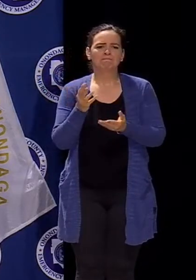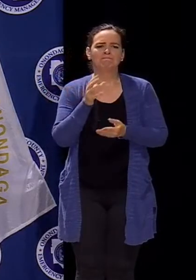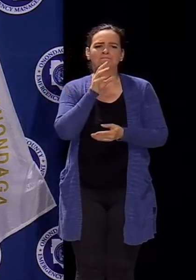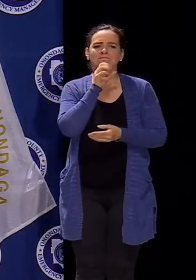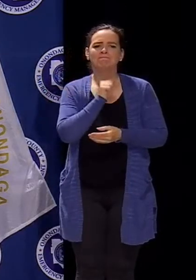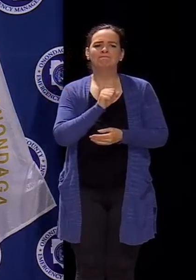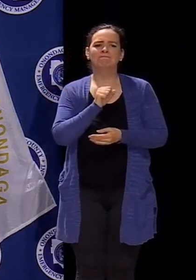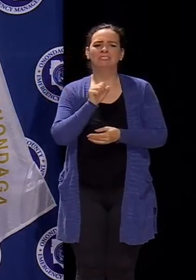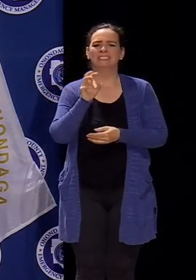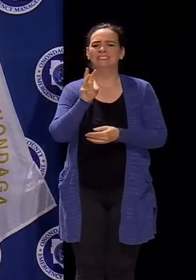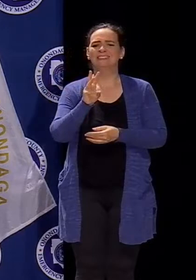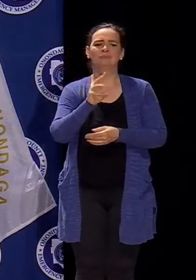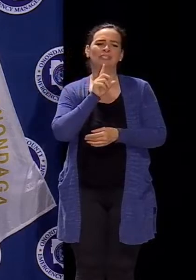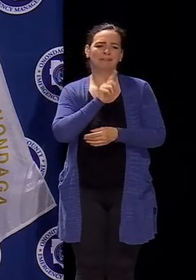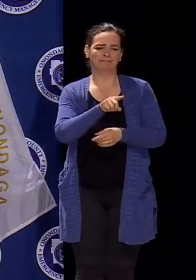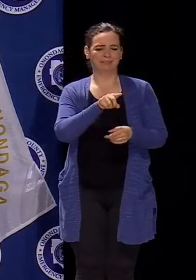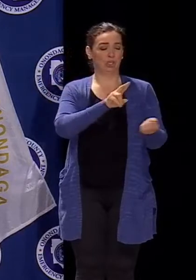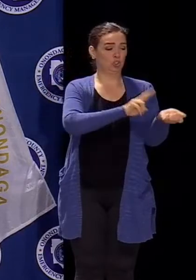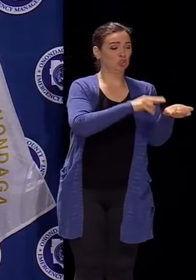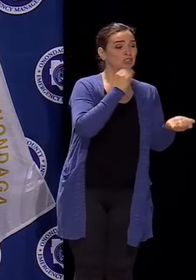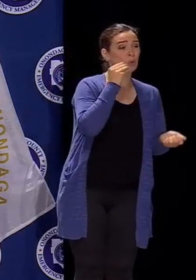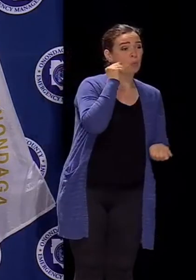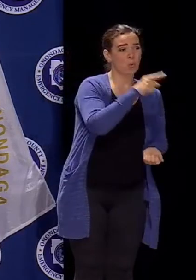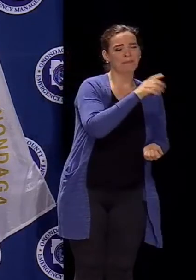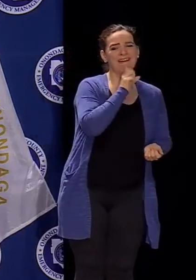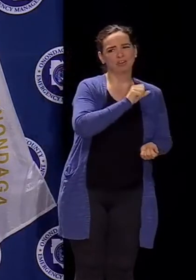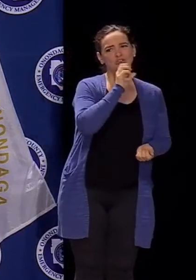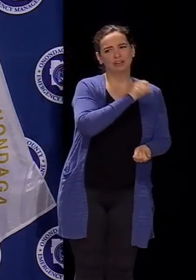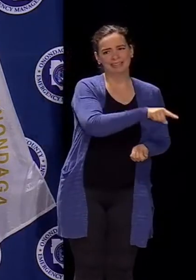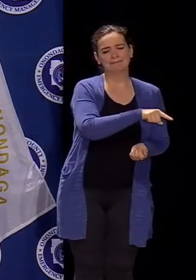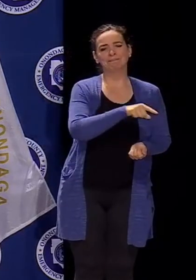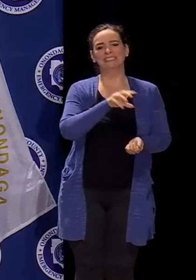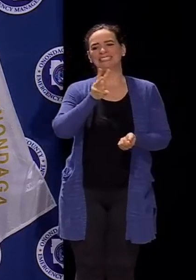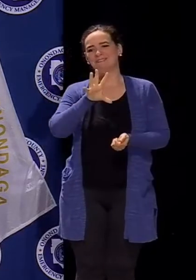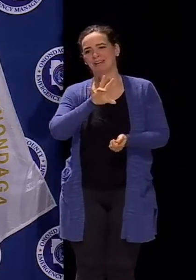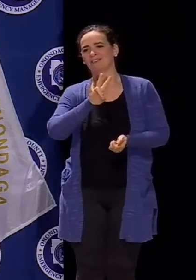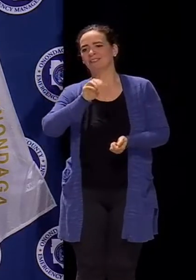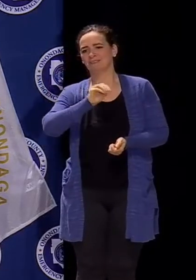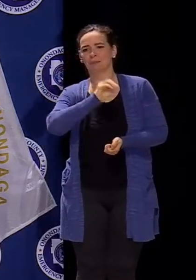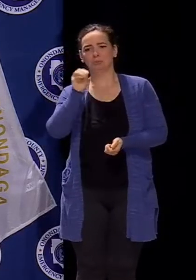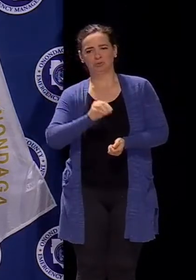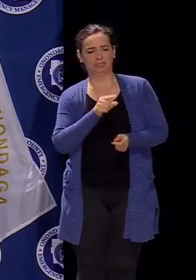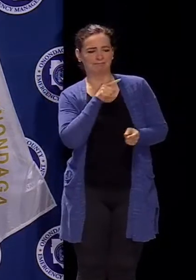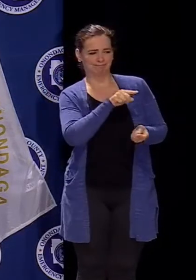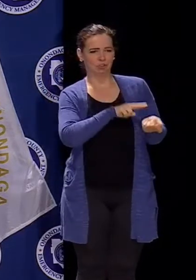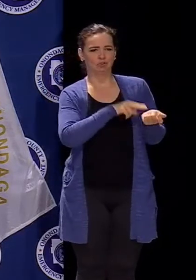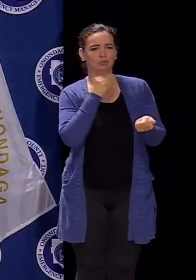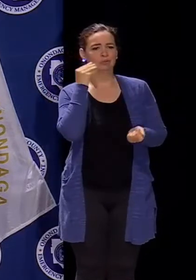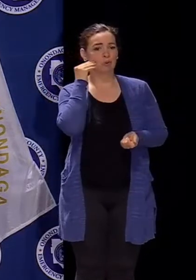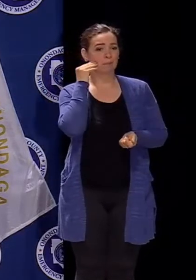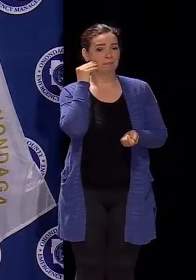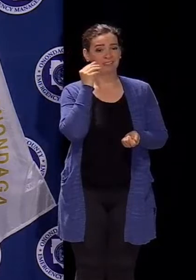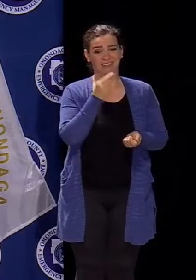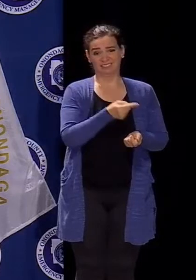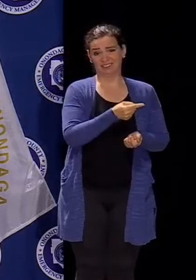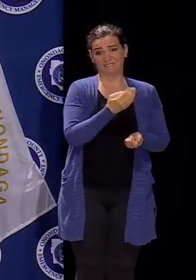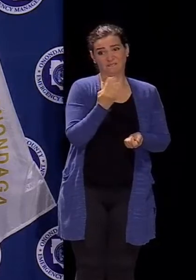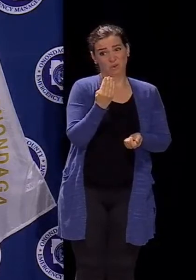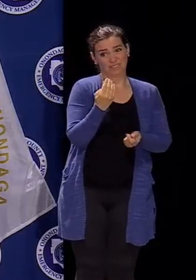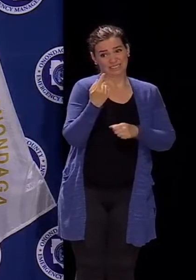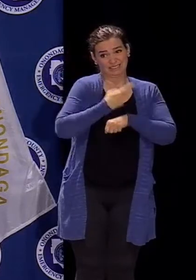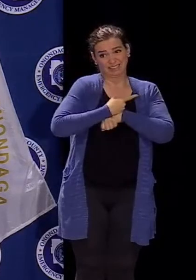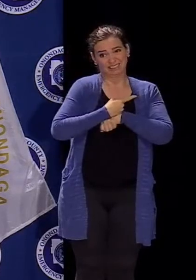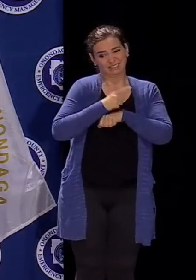nursing homes and senior facilities, that's a minimum of a 14-day recovery period. That doesn't mean it's 14 days.